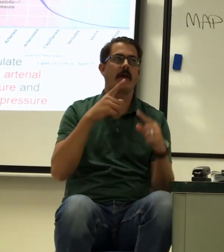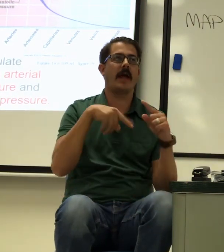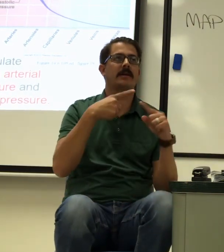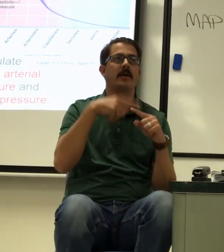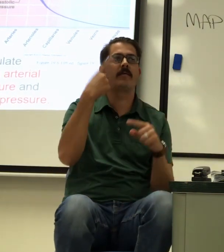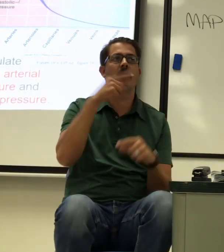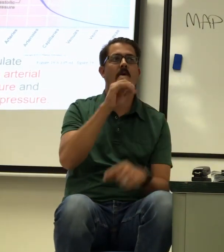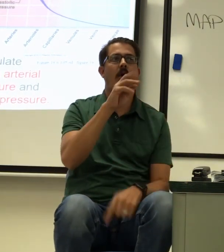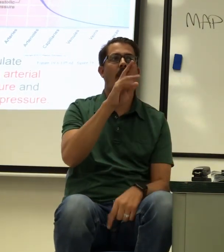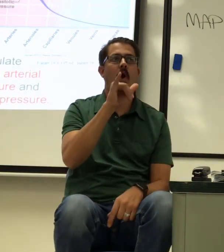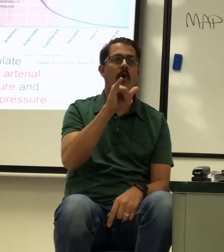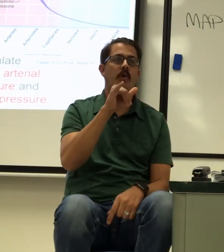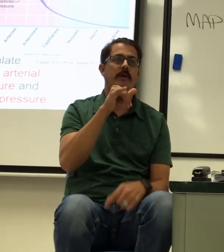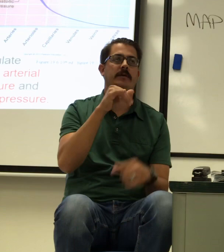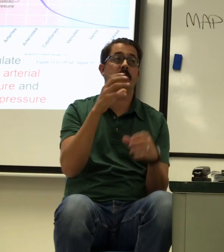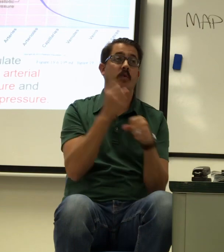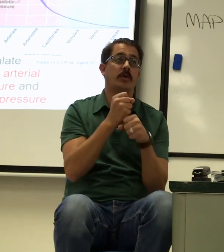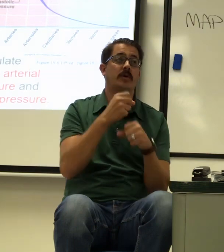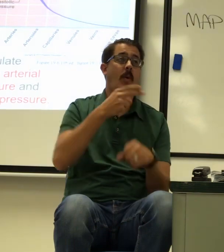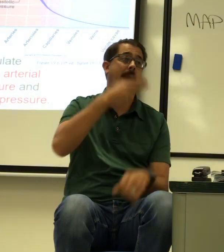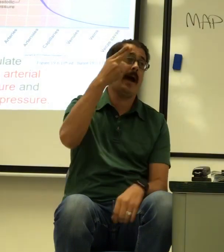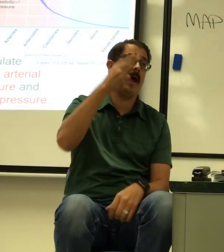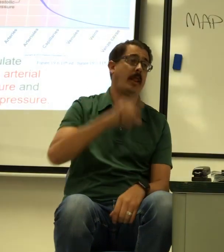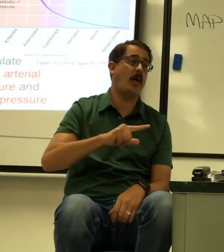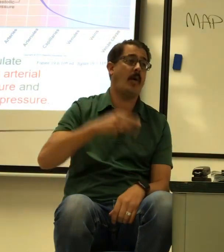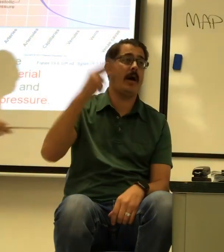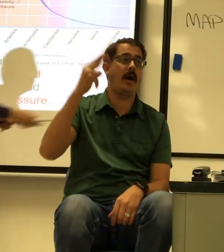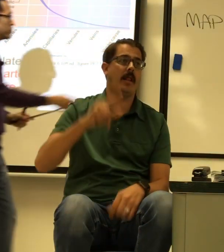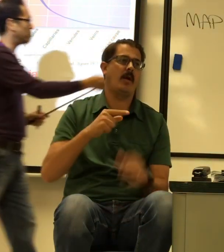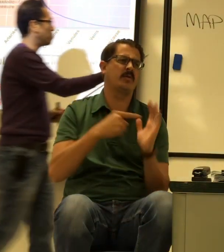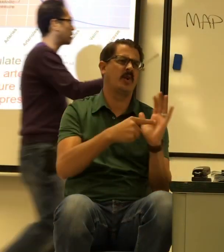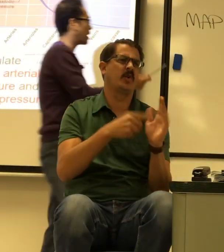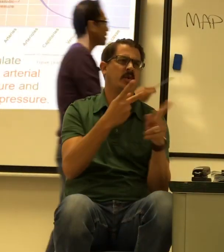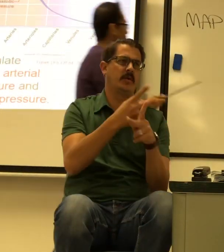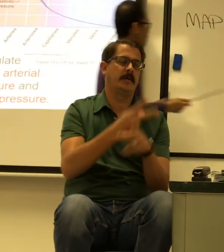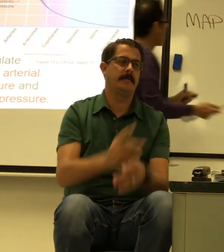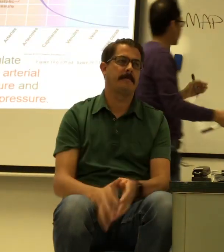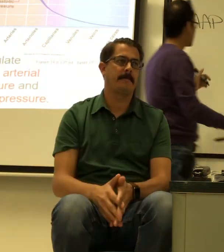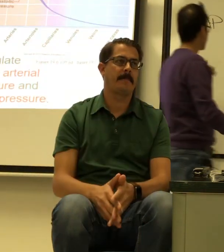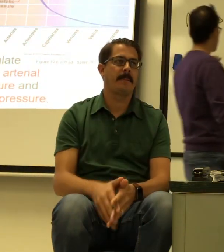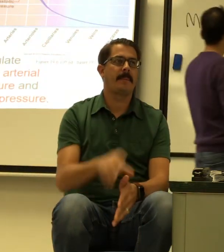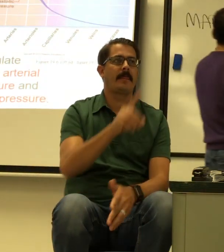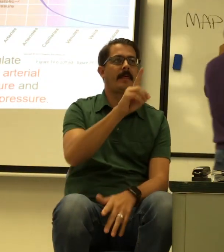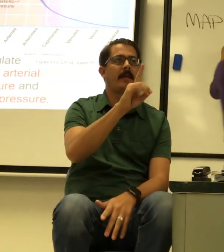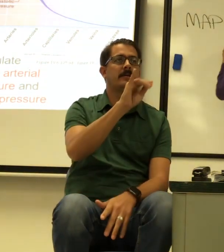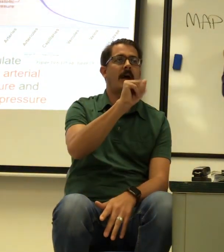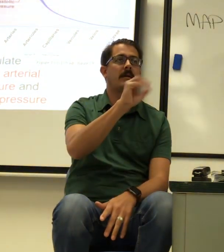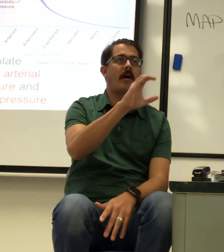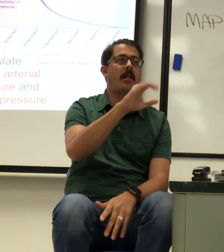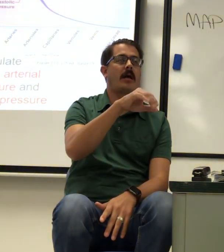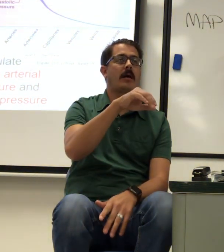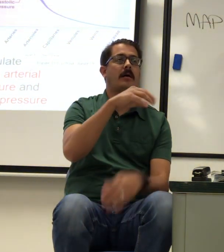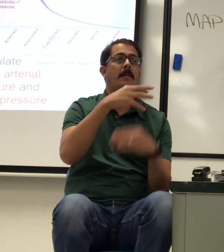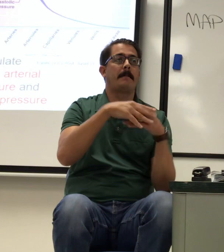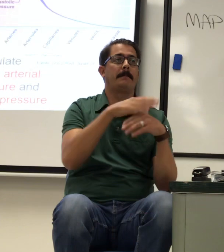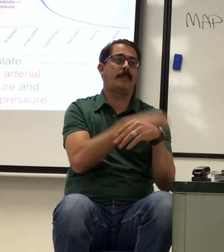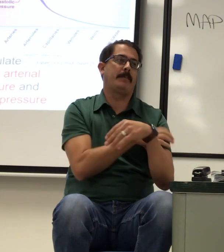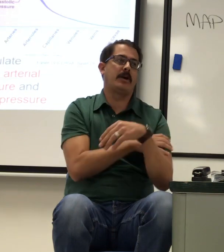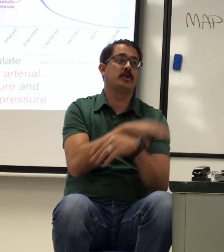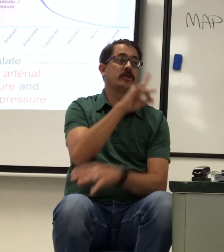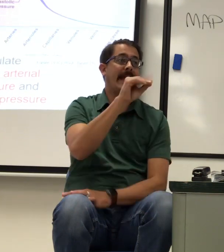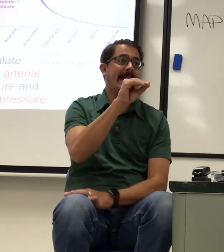score. So high, low. So let's do it. Our diastolic blood pressure is 80.